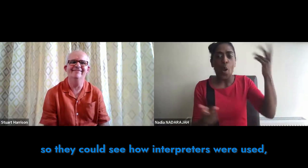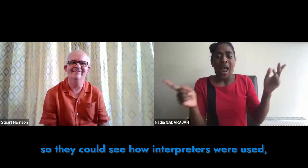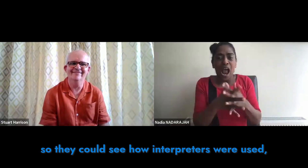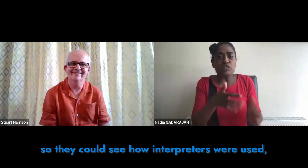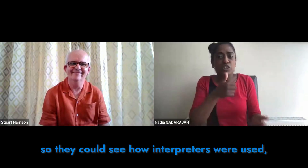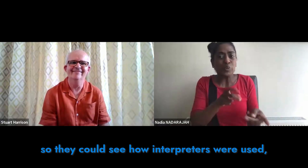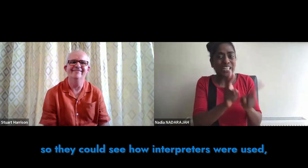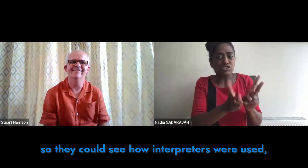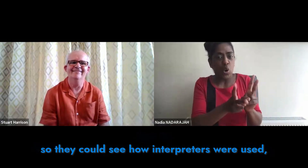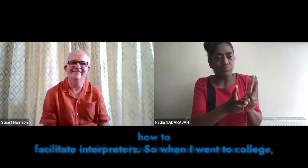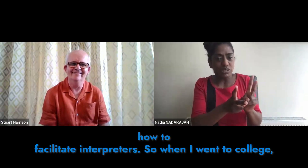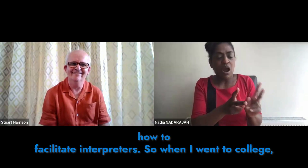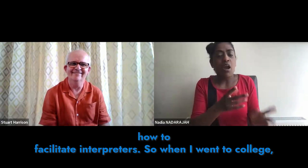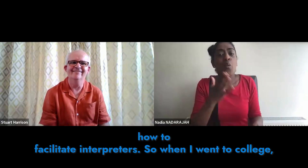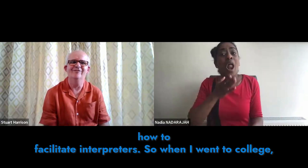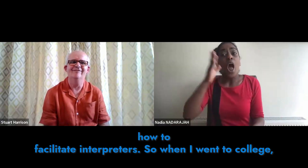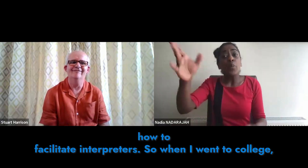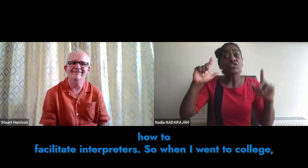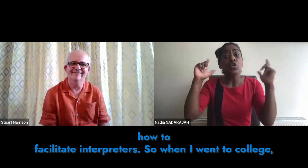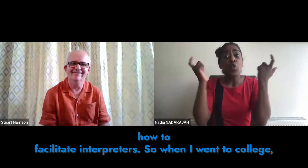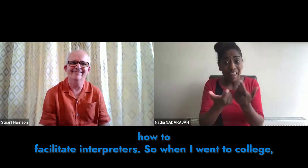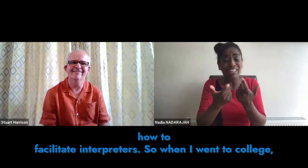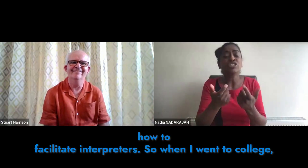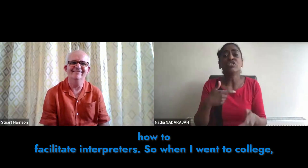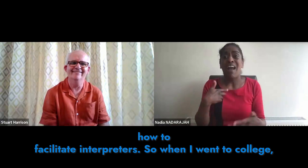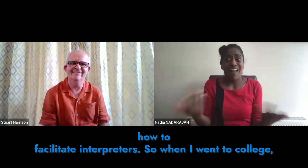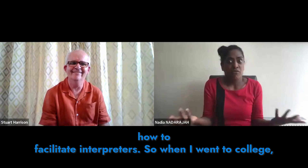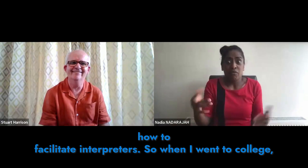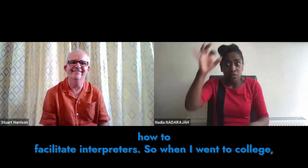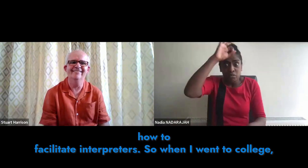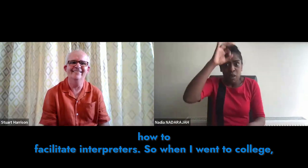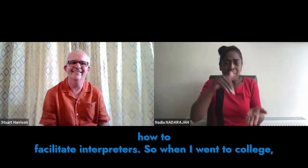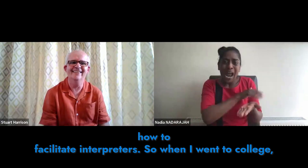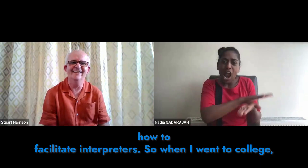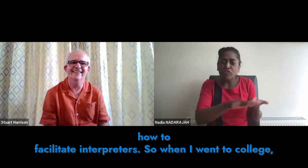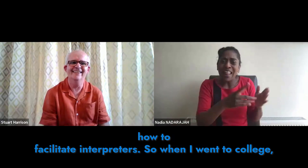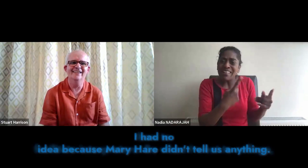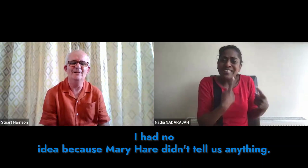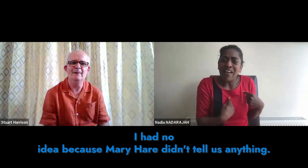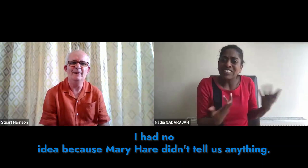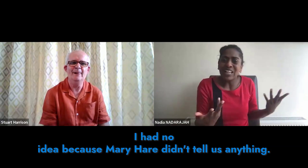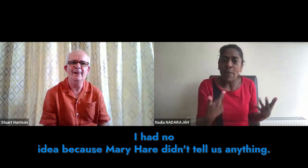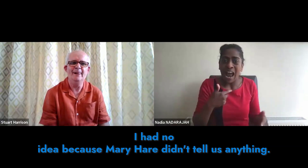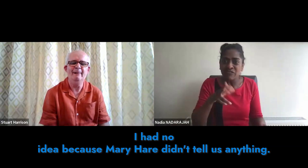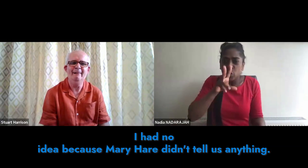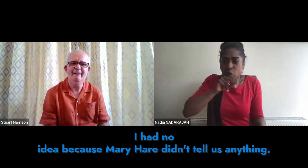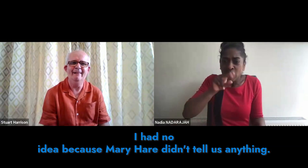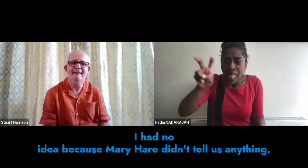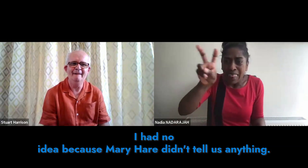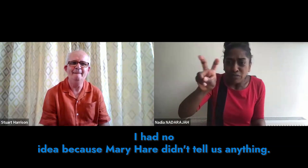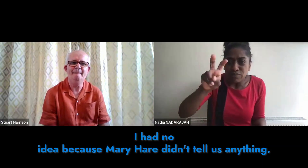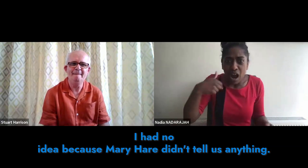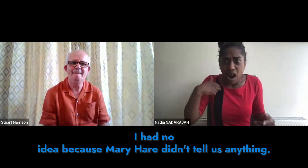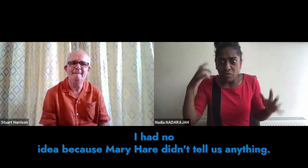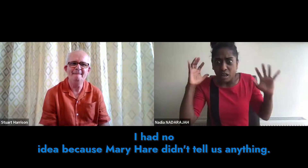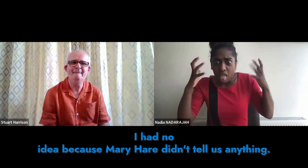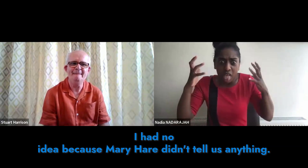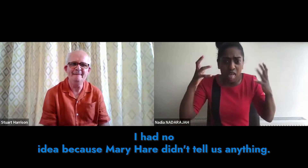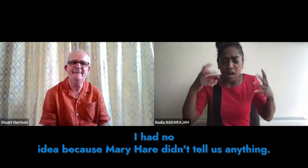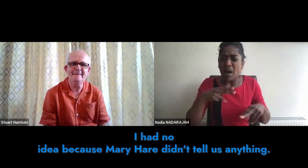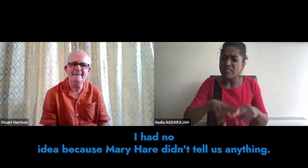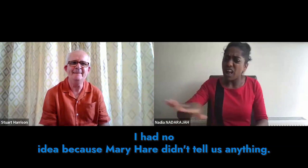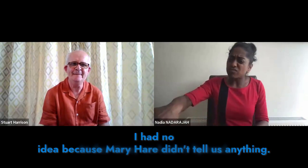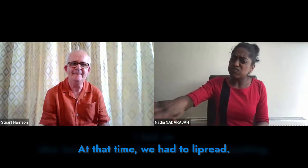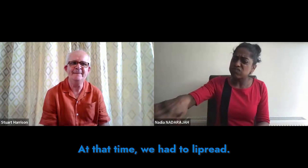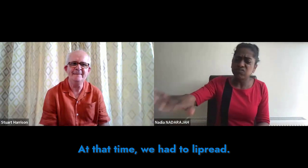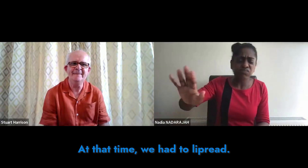how interpreters were used, how to facilitate interpreters. So when I went to college, I had no idea, because Mary Hare didn't